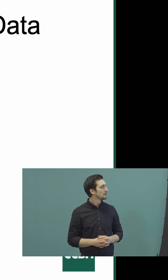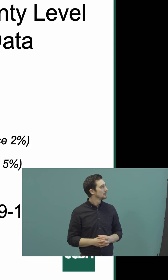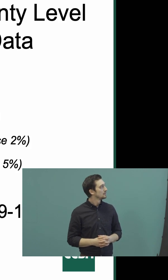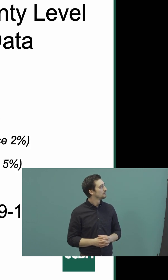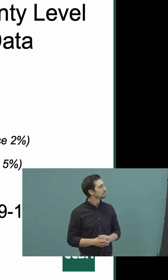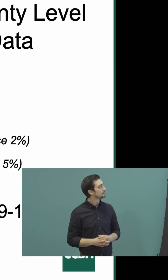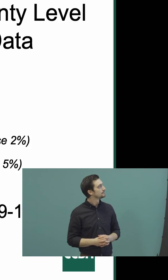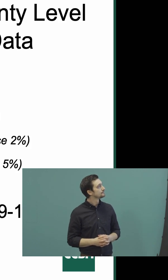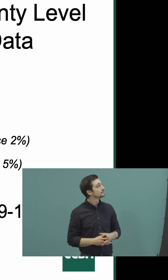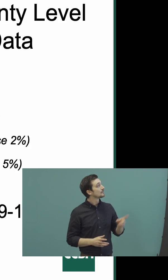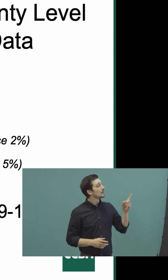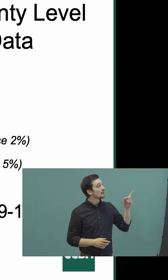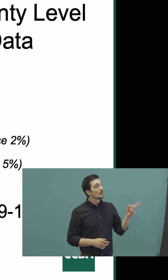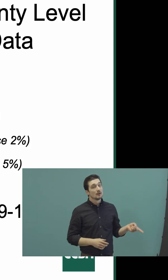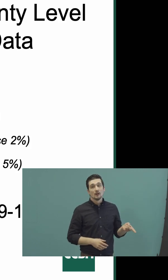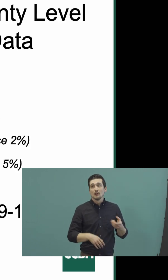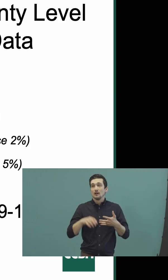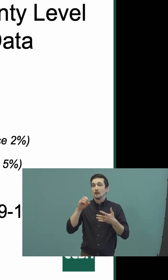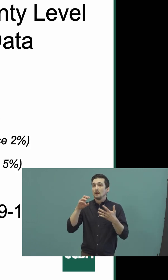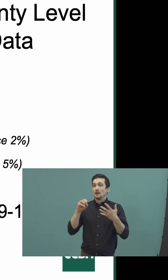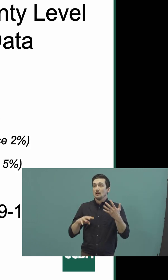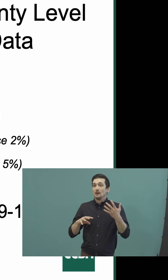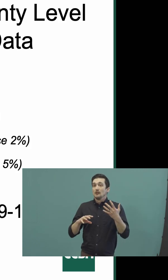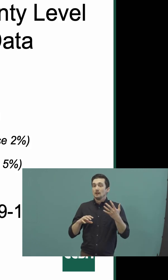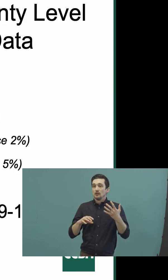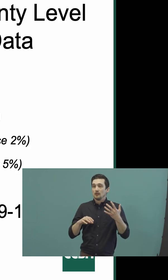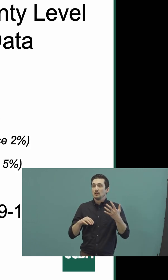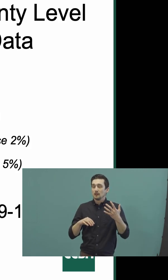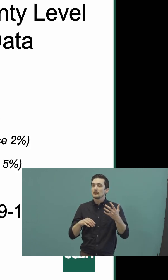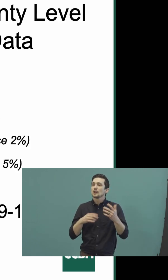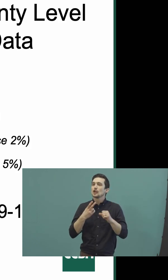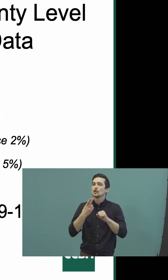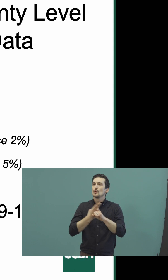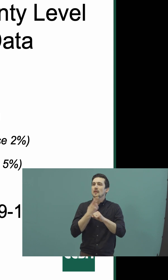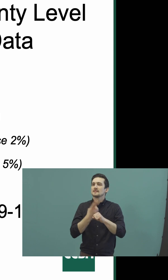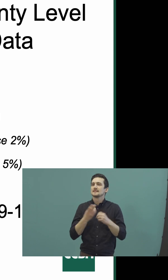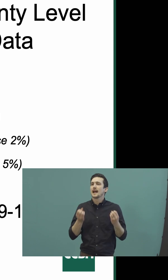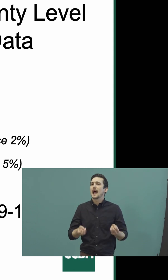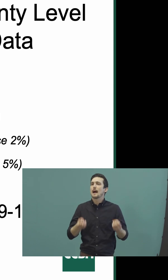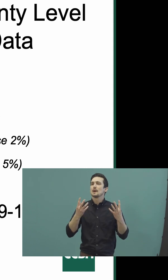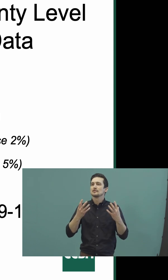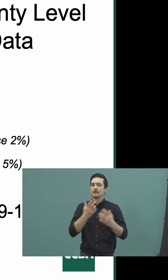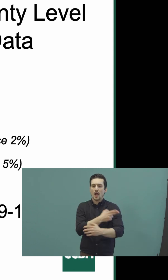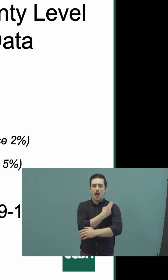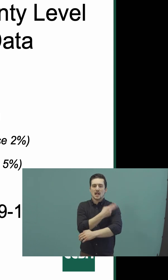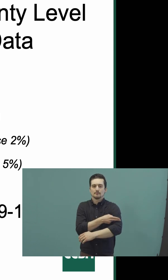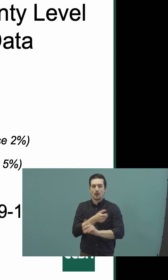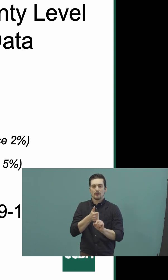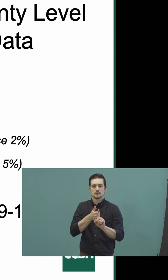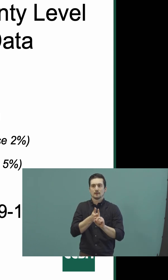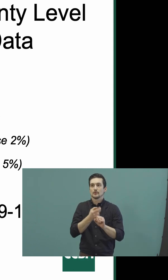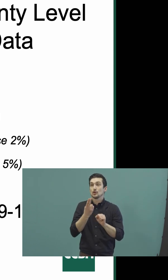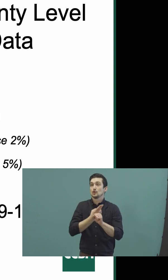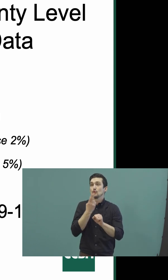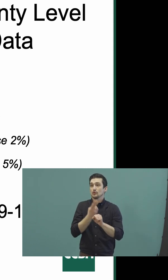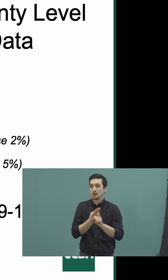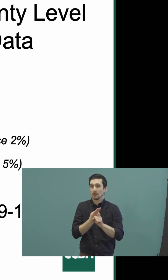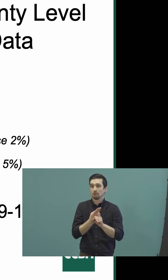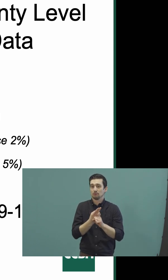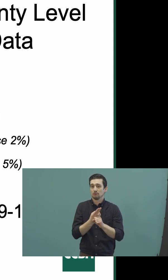I've been giving you hospital, what we call utilization, or how much of the hospital resources are being utilized at the county